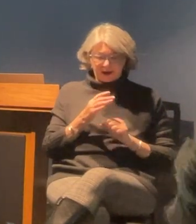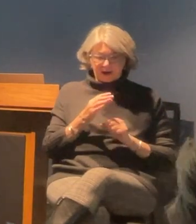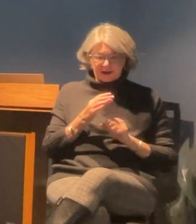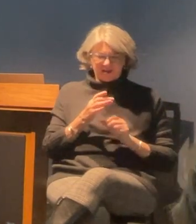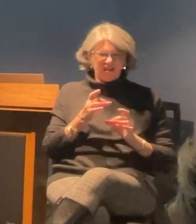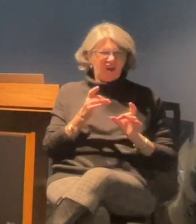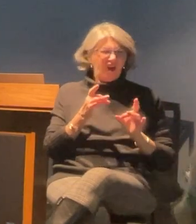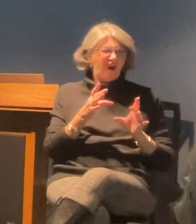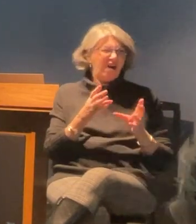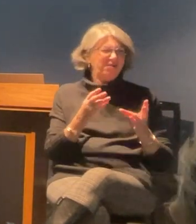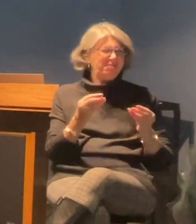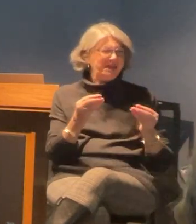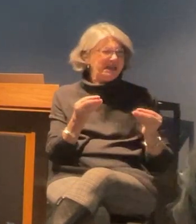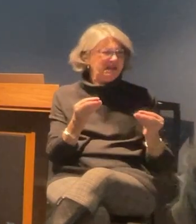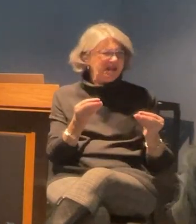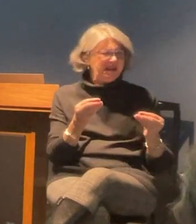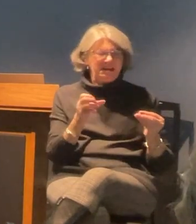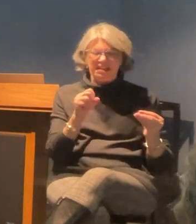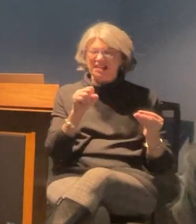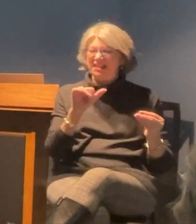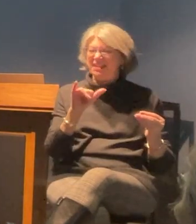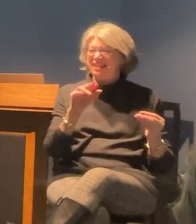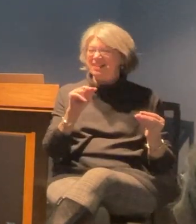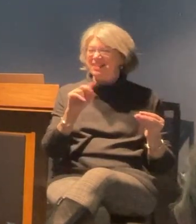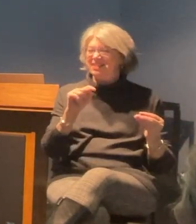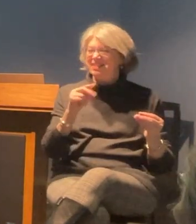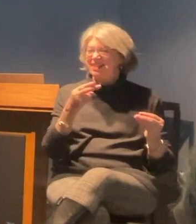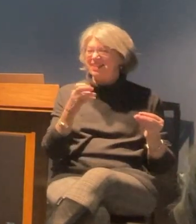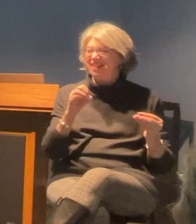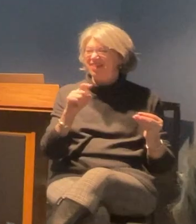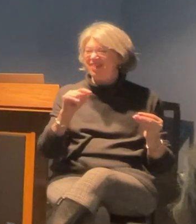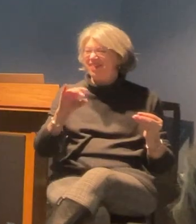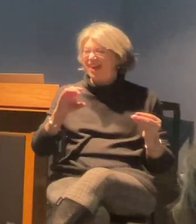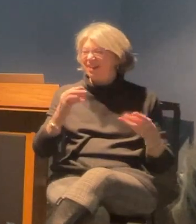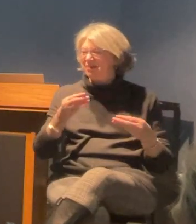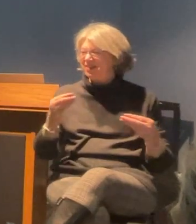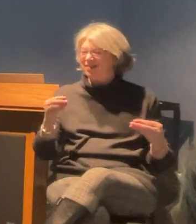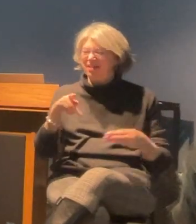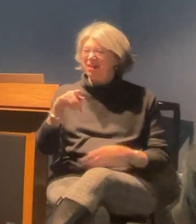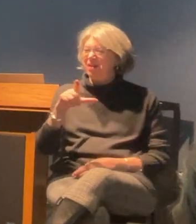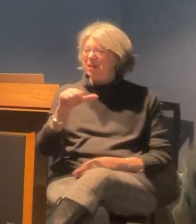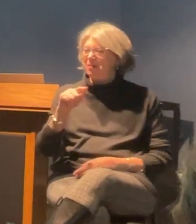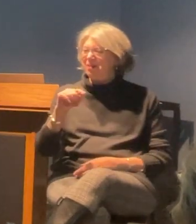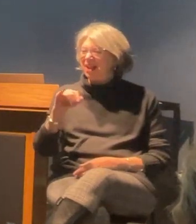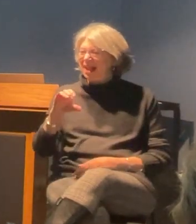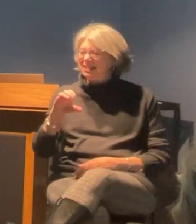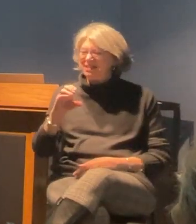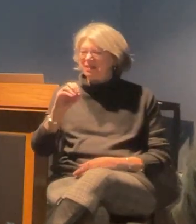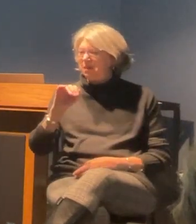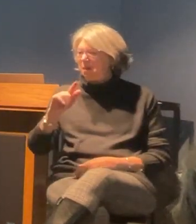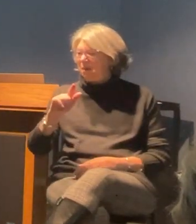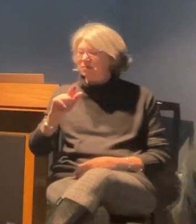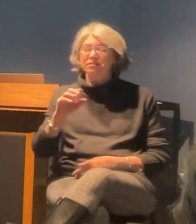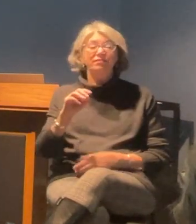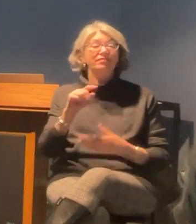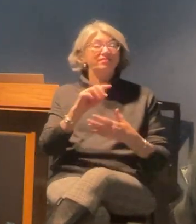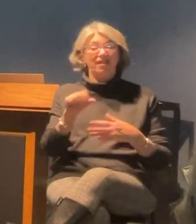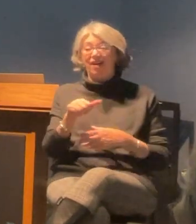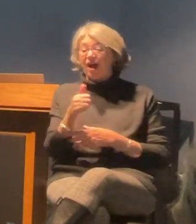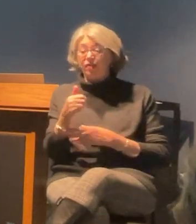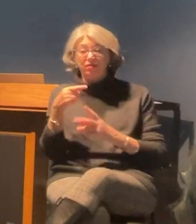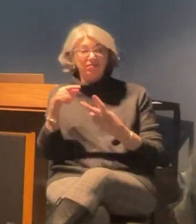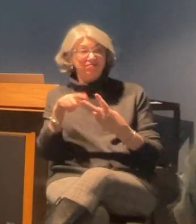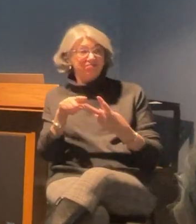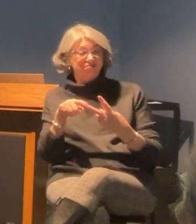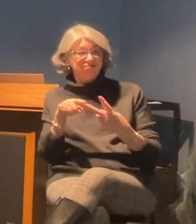horrible materials, so synthetic materials, basically plastic and oil. And the other thing was